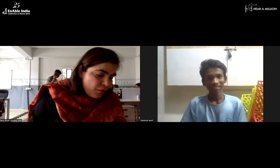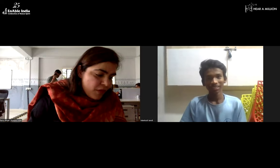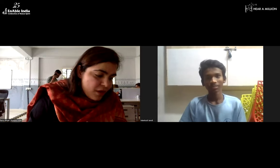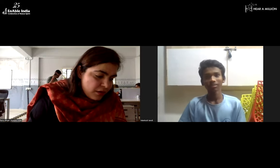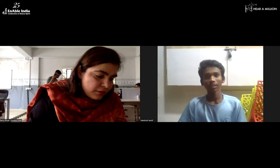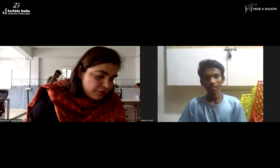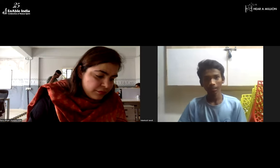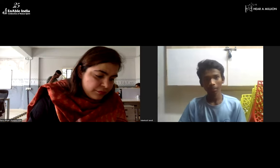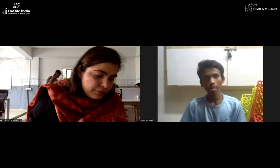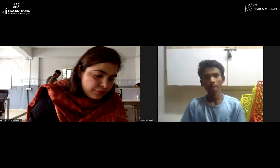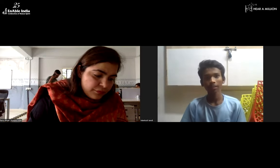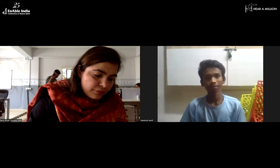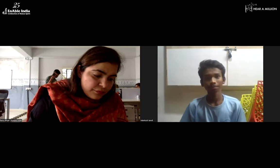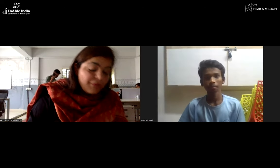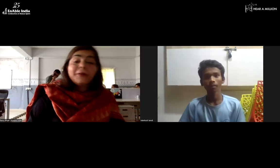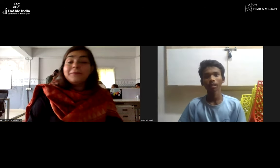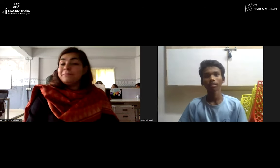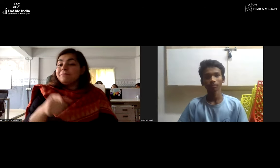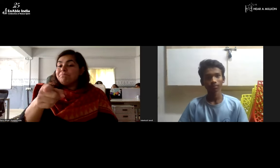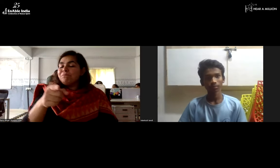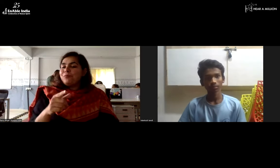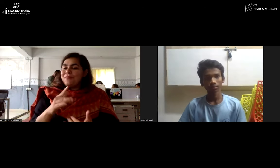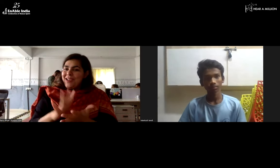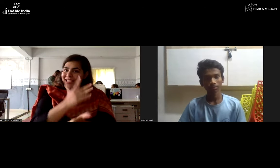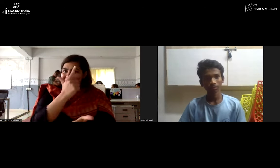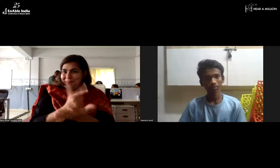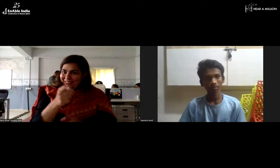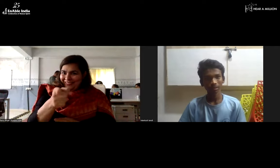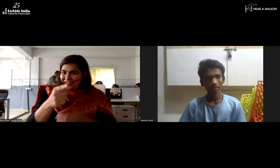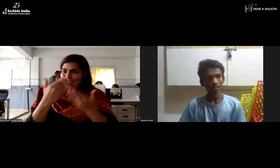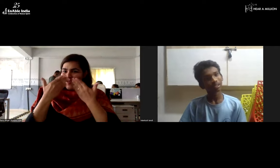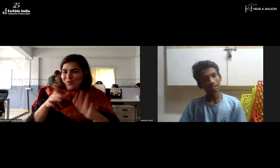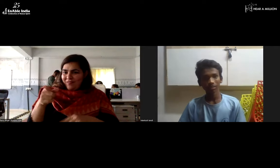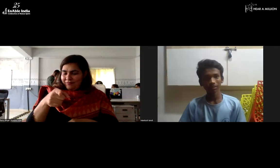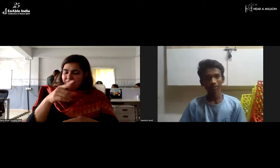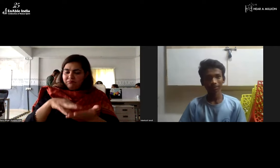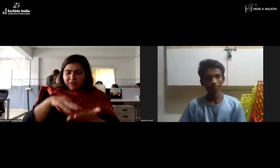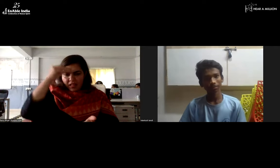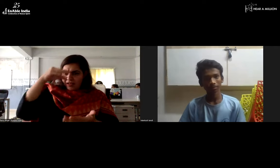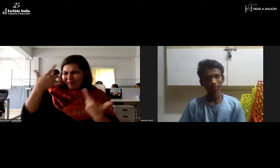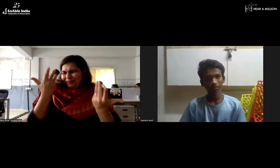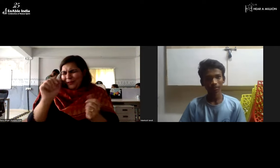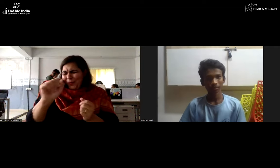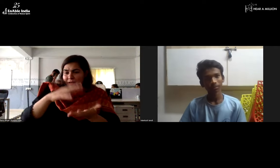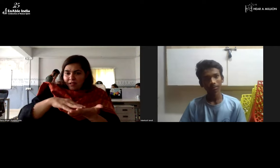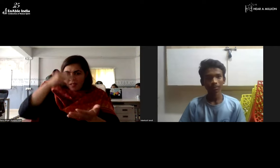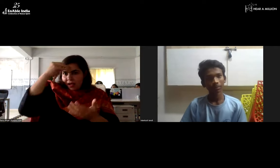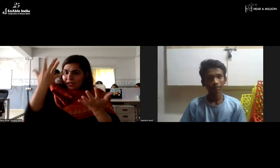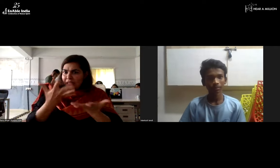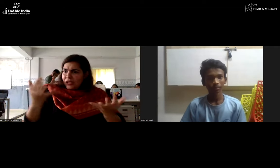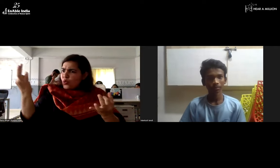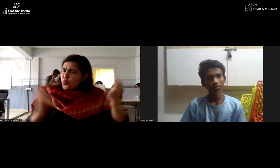aim to become. So why? What is the reason that you desire to become a teacher?